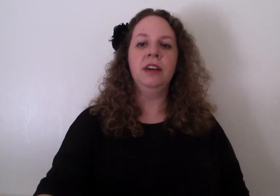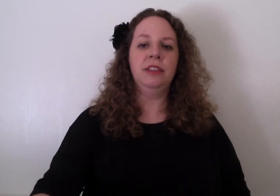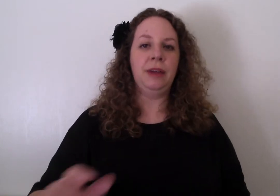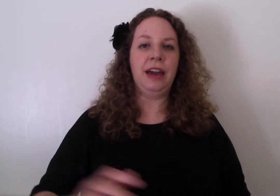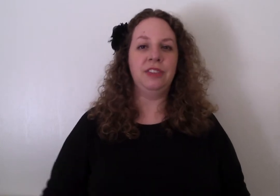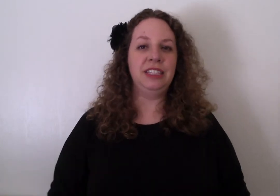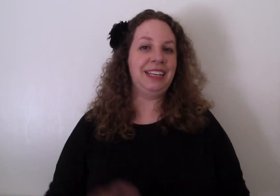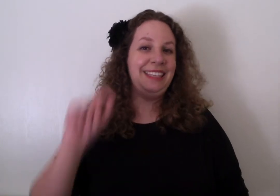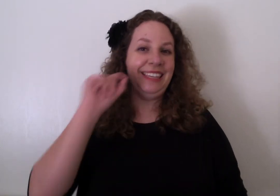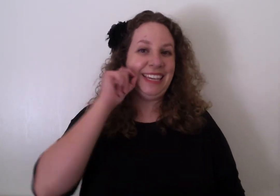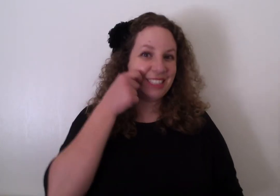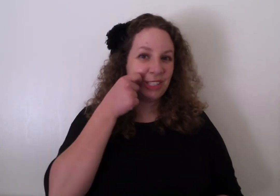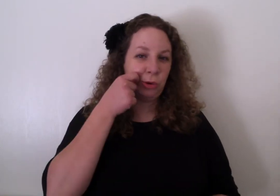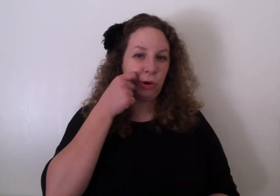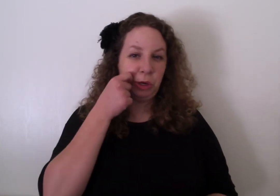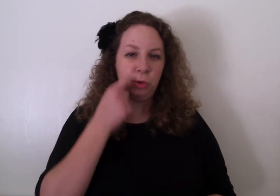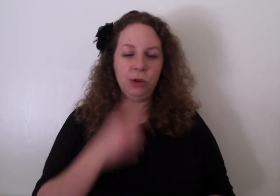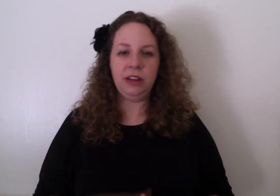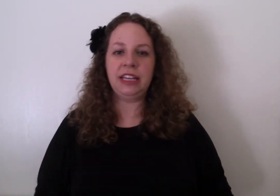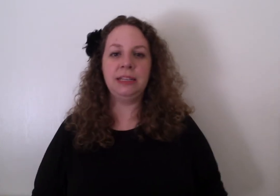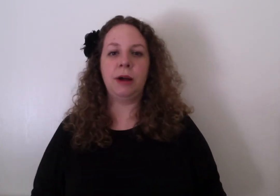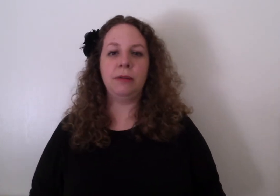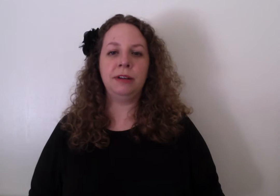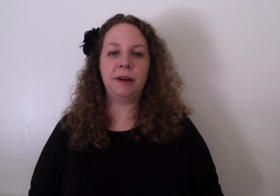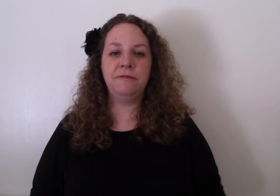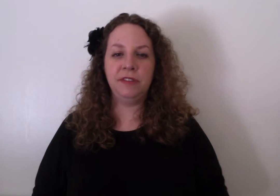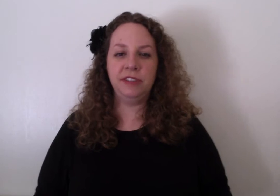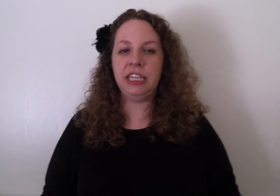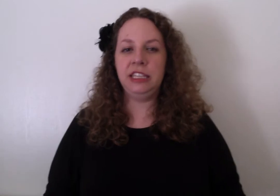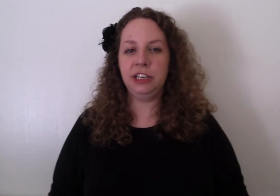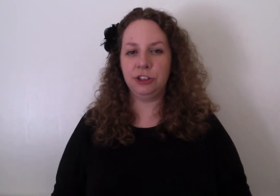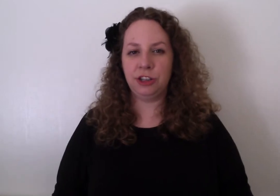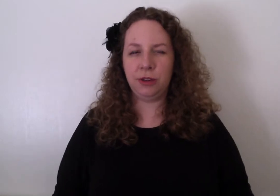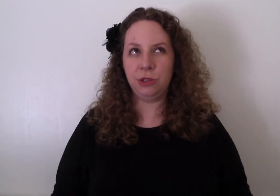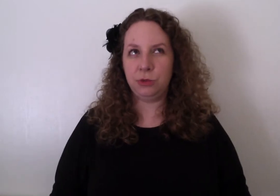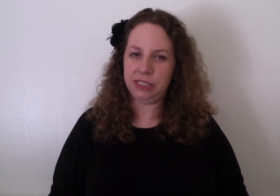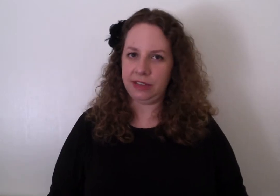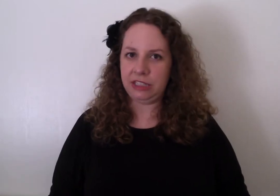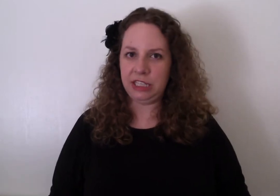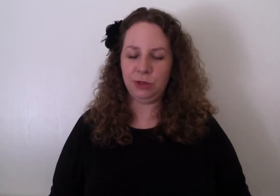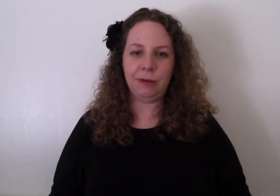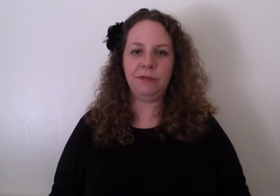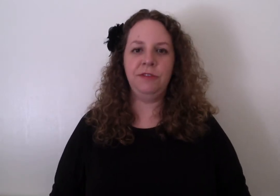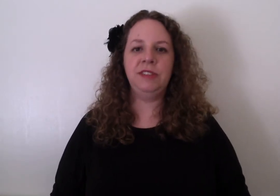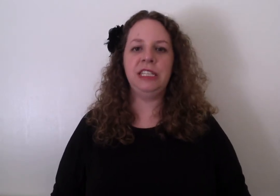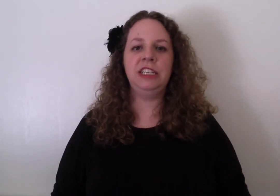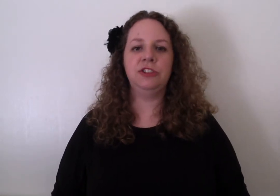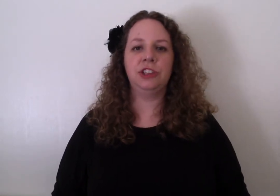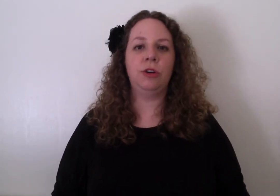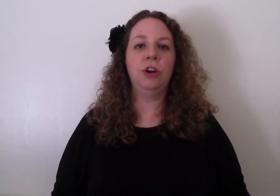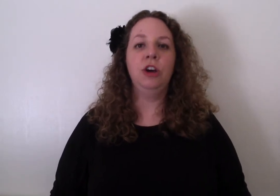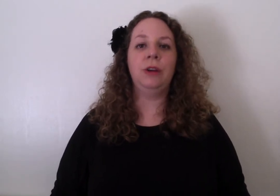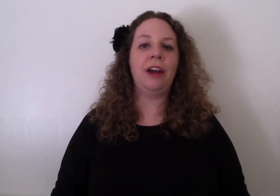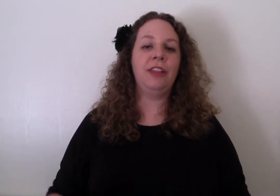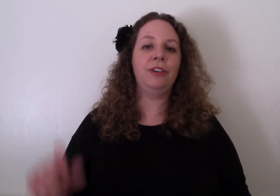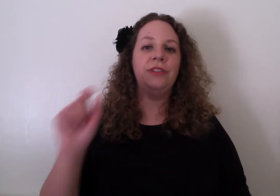Then we have the sign neat or cool. I'd say probably about 15 years ago. This is 2017, so about 15 years ago when I learned this